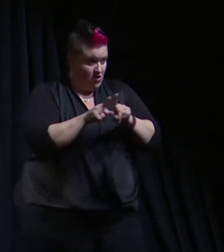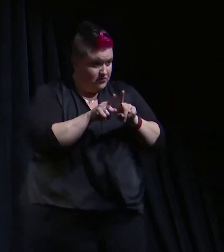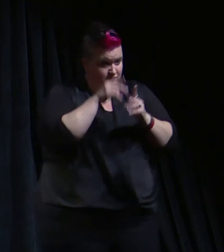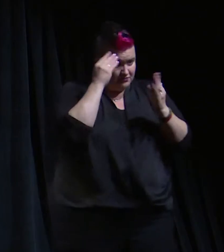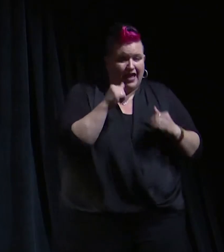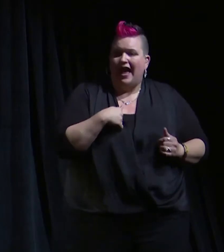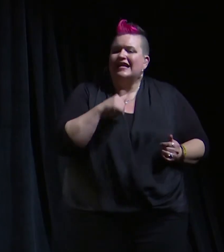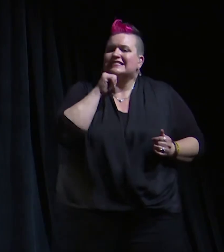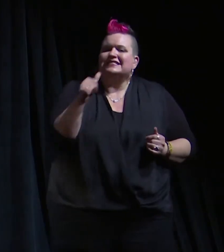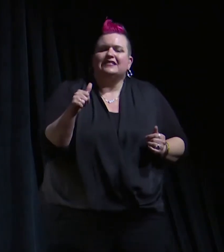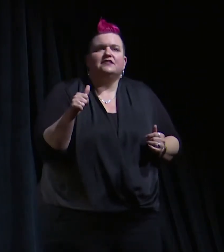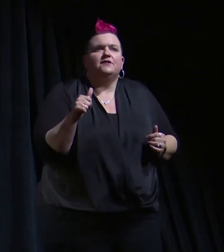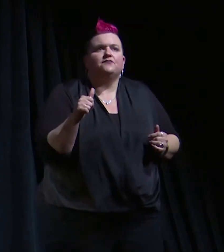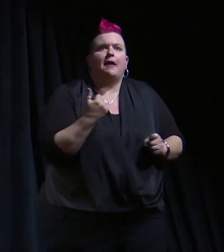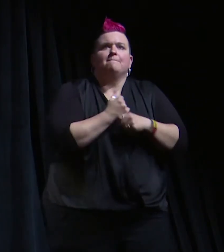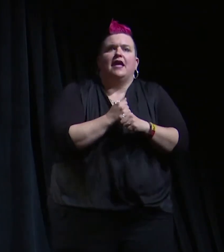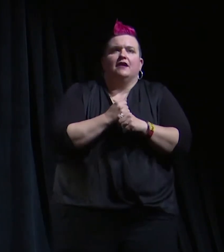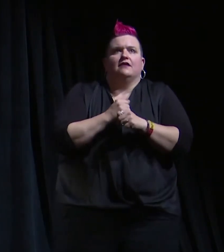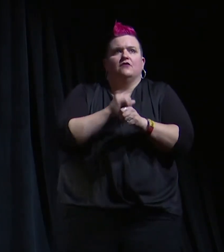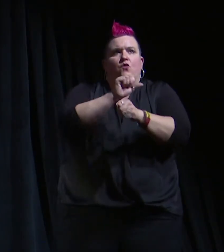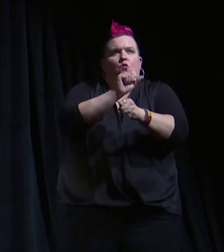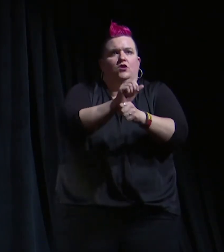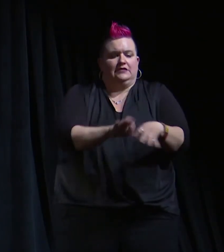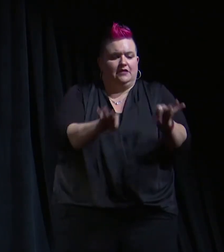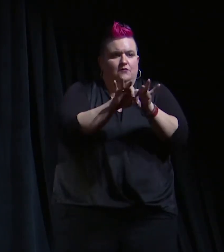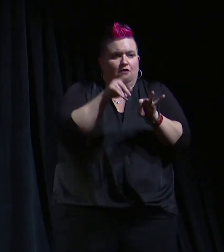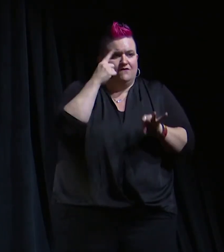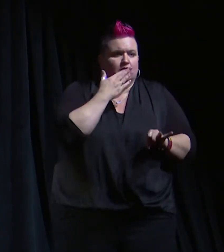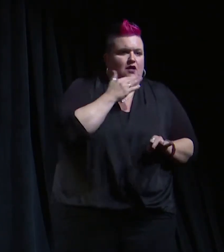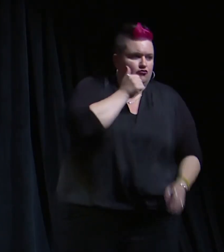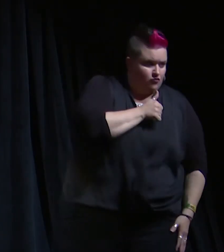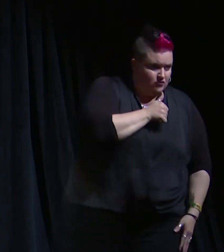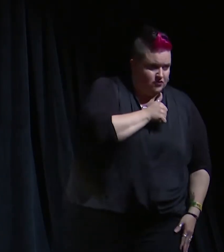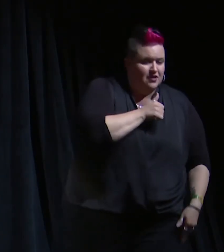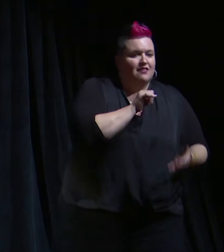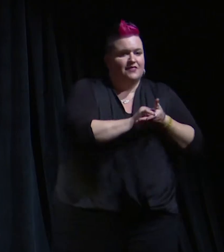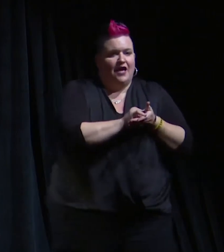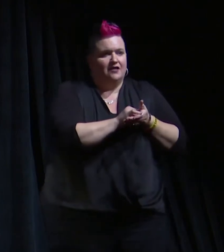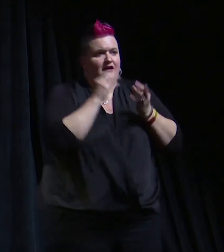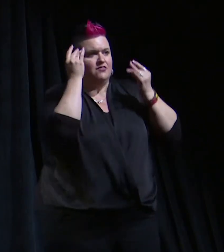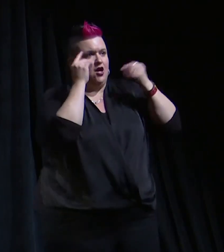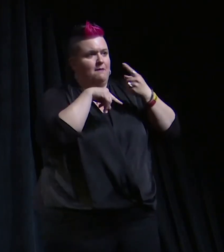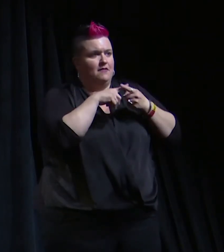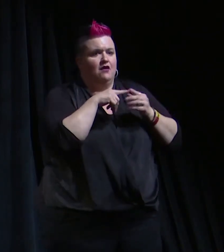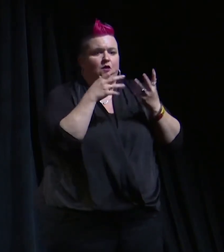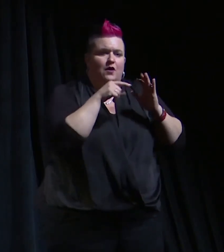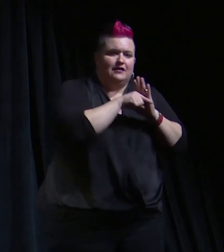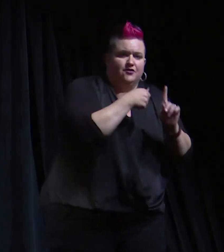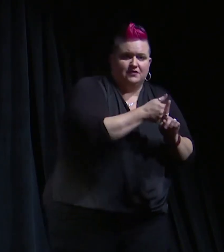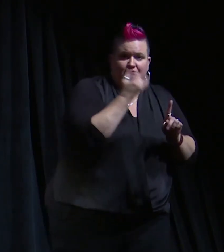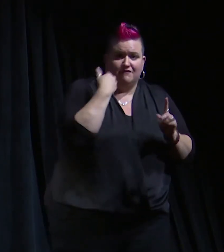didn't make a work as important as For Colored Girls who considered suicide when the rainbow isn't